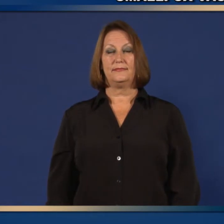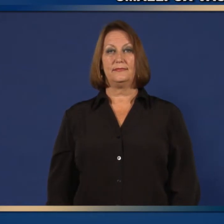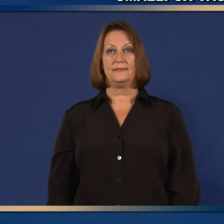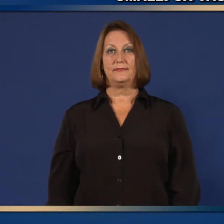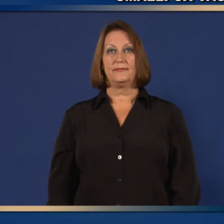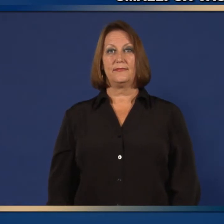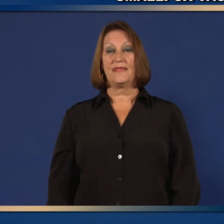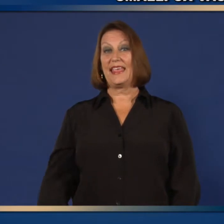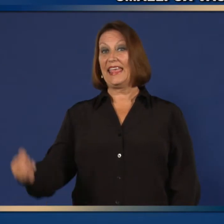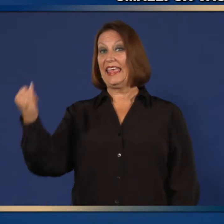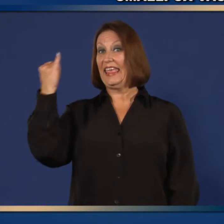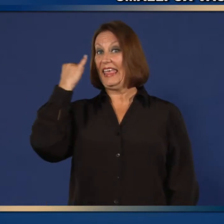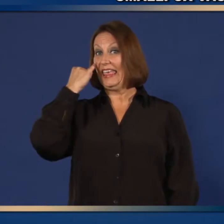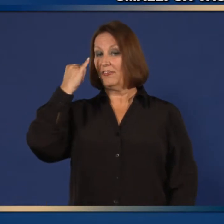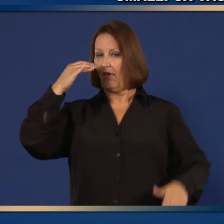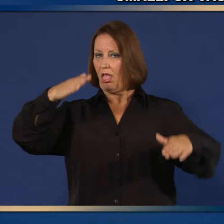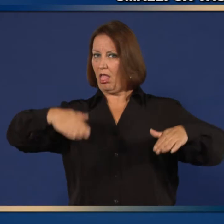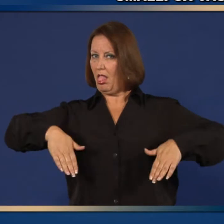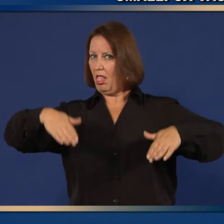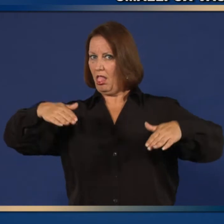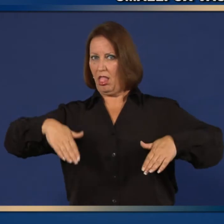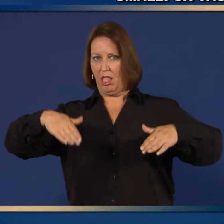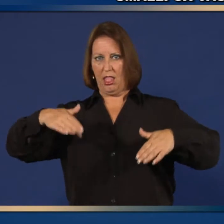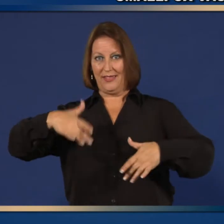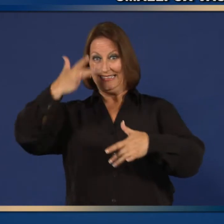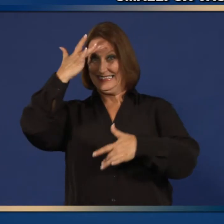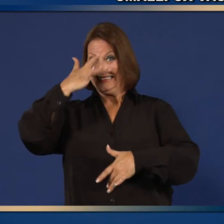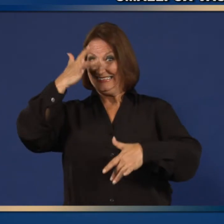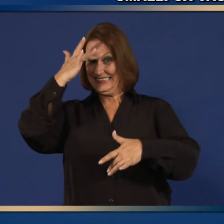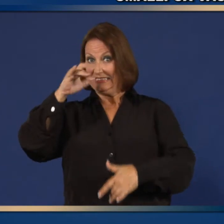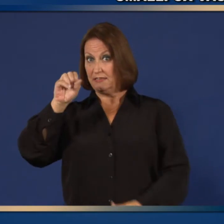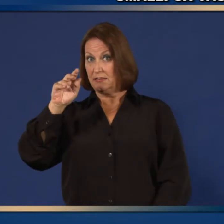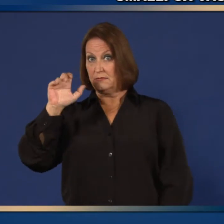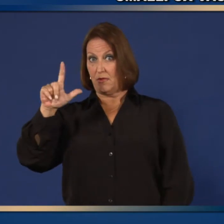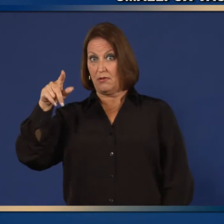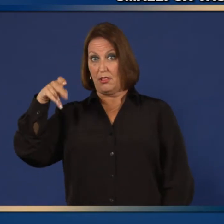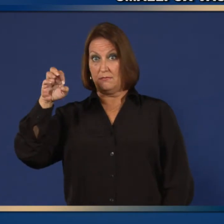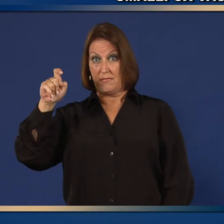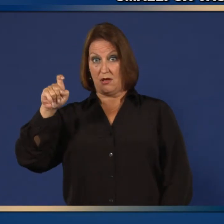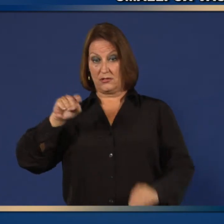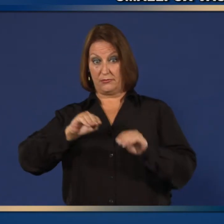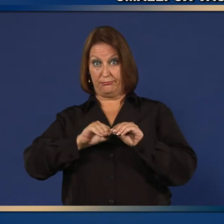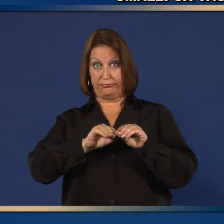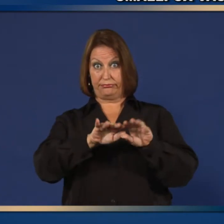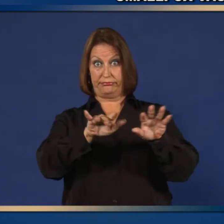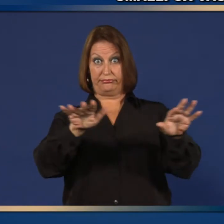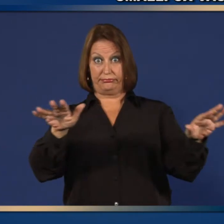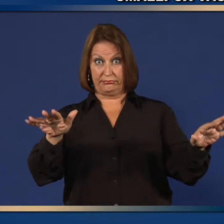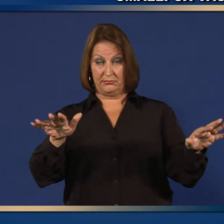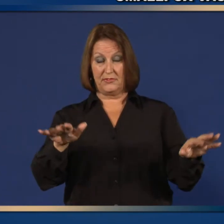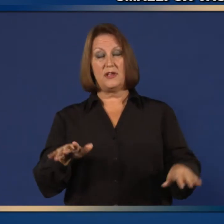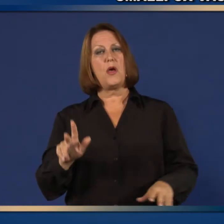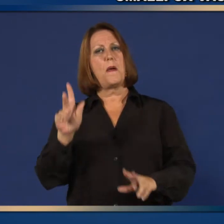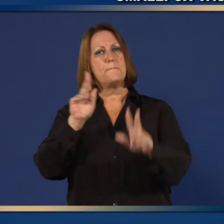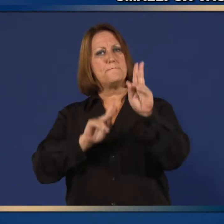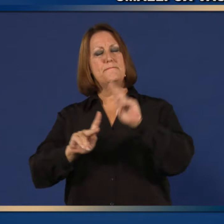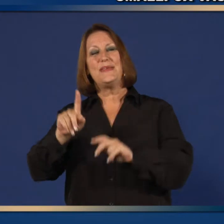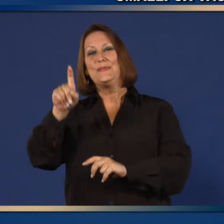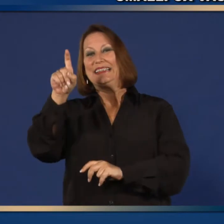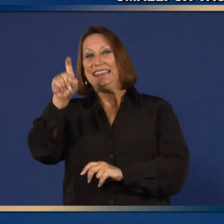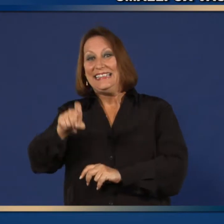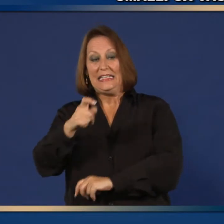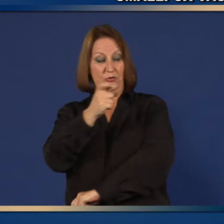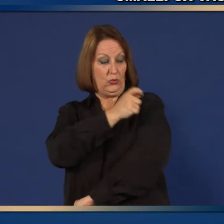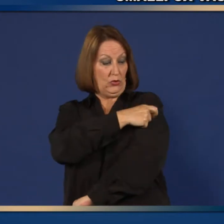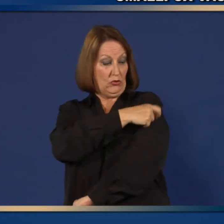When there is no smallpox outbreak, you should get the smallpox vaccine if you